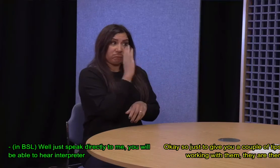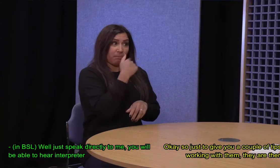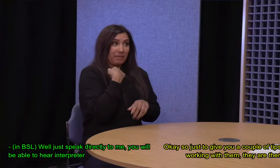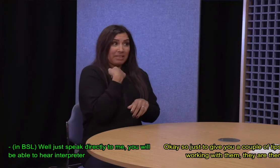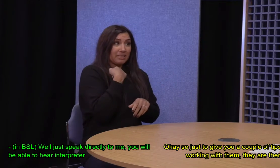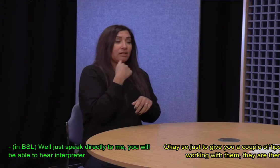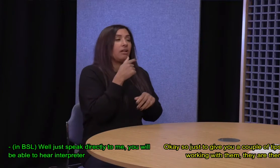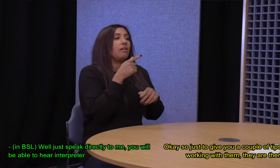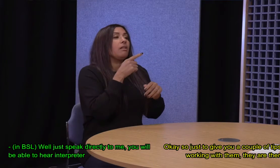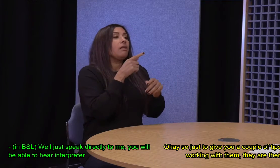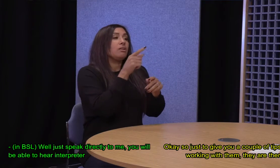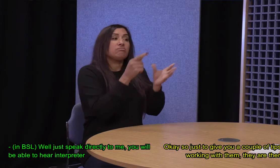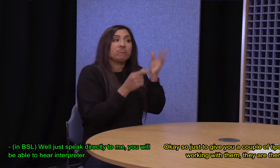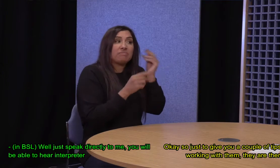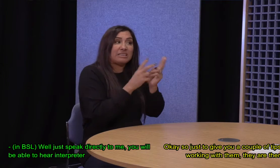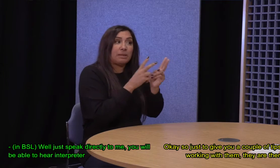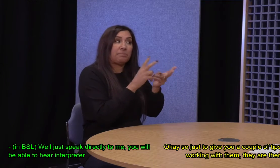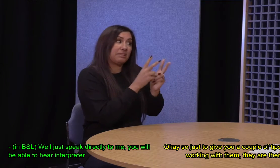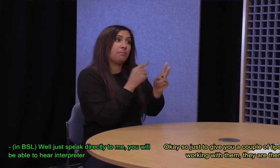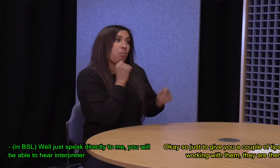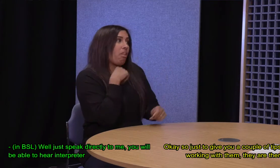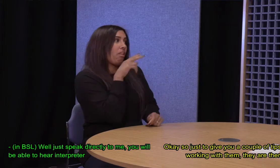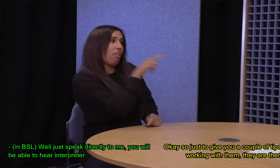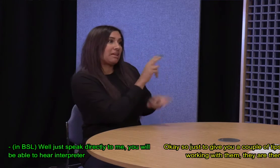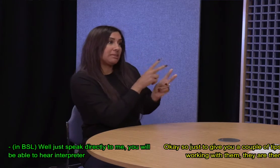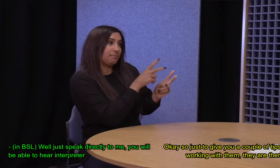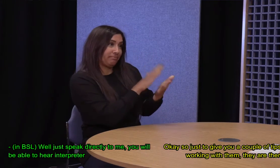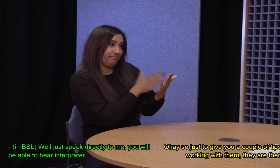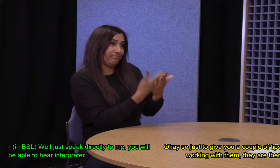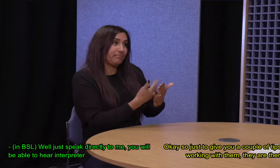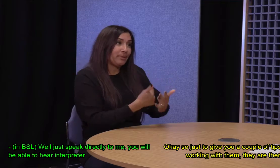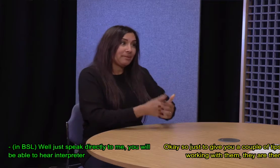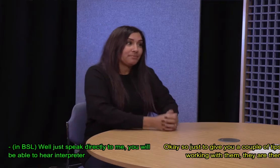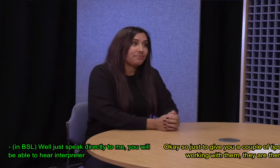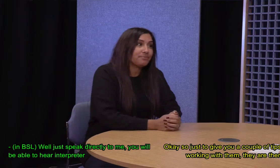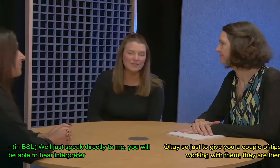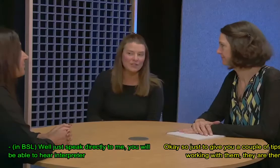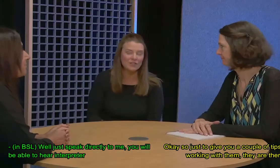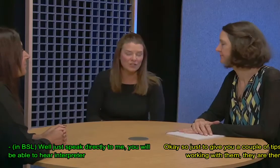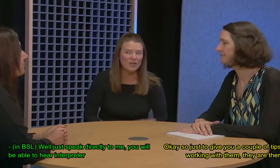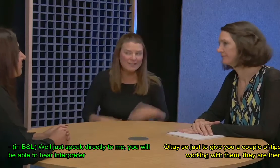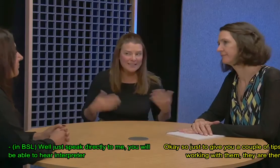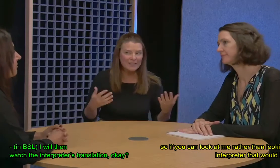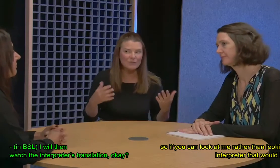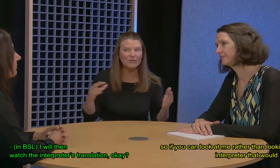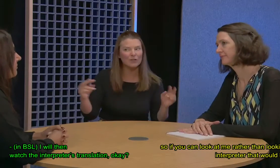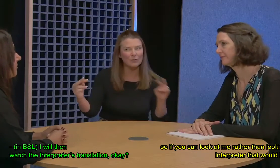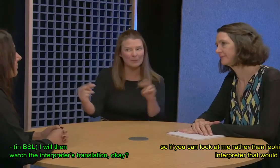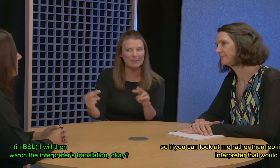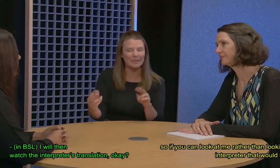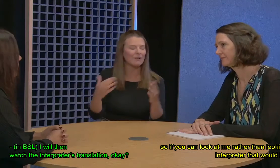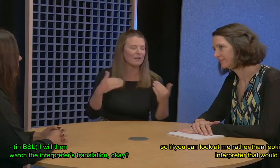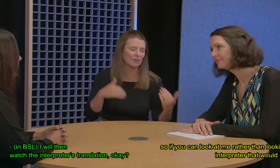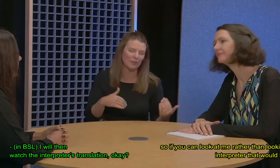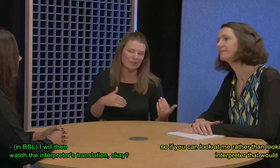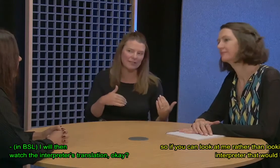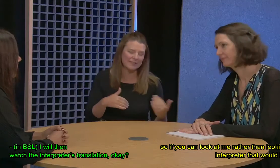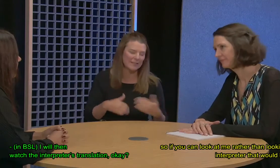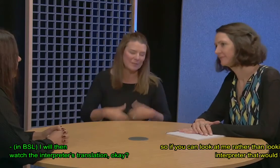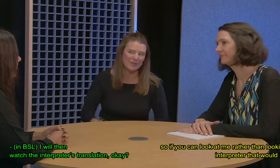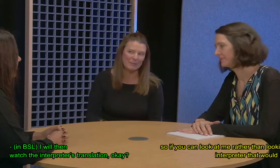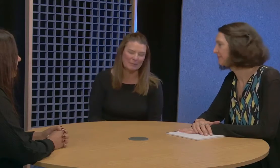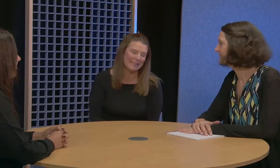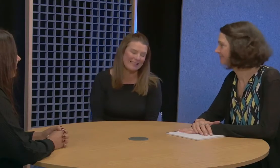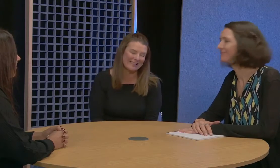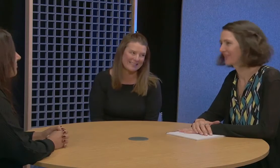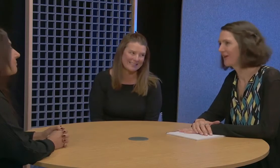Okay, so just to give you a couple of tips. When you're working with the interpreter's here just to translate, so if you can look at me rather than looking at the